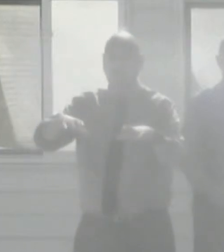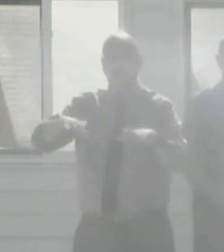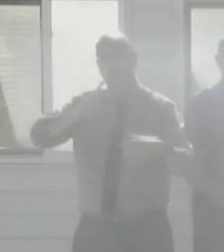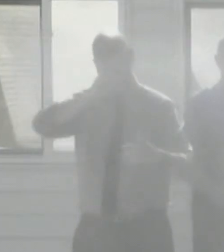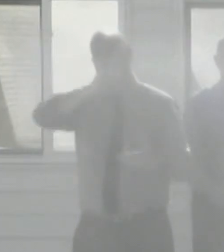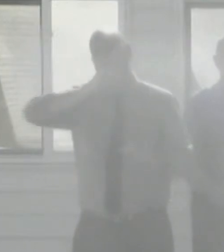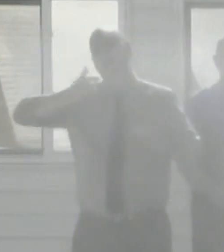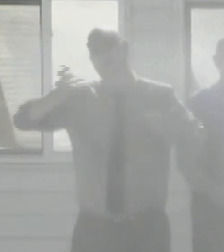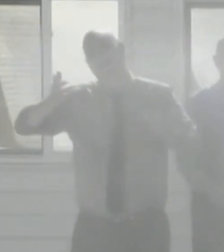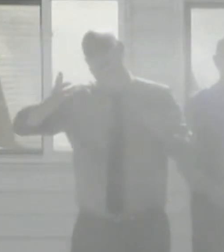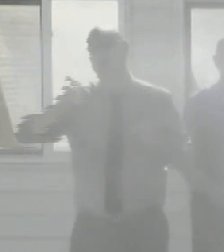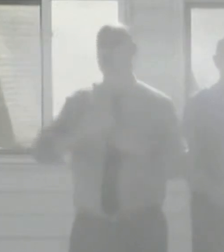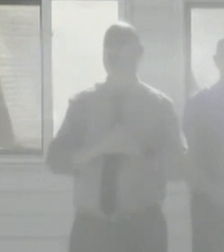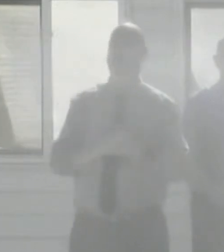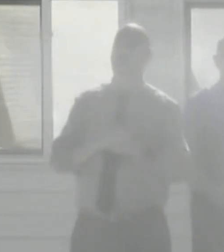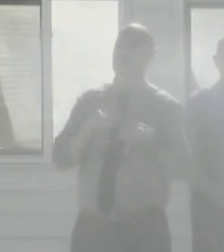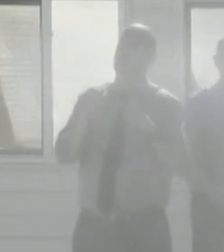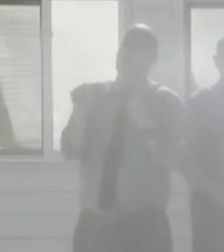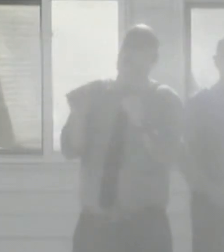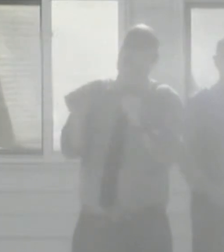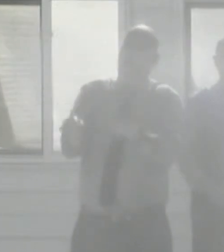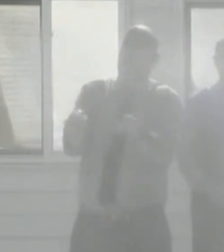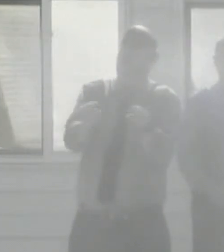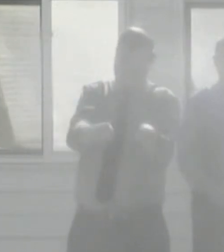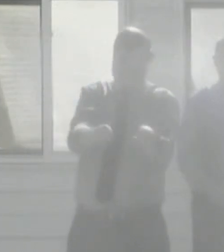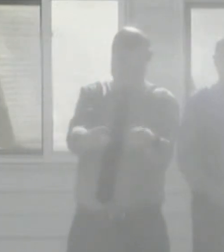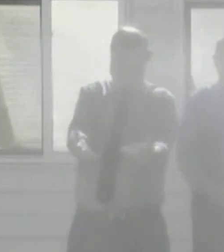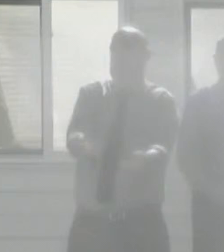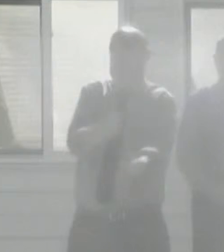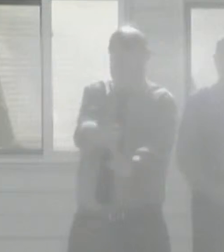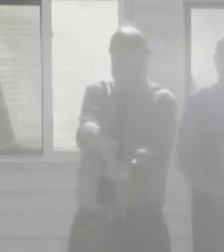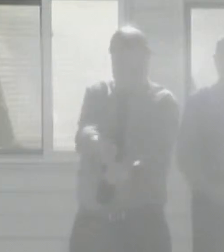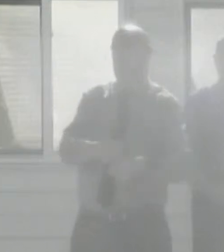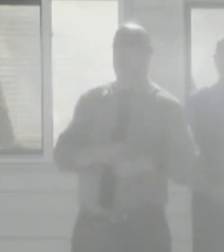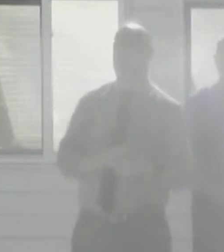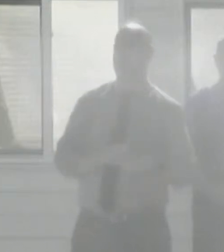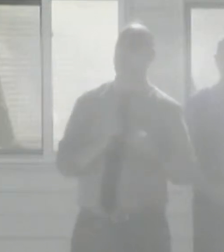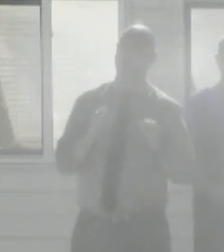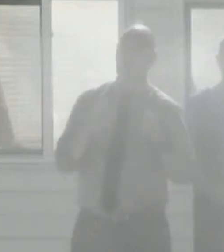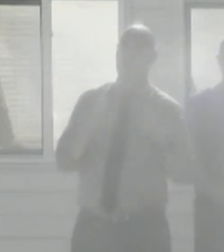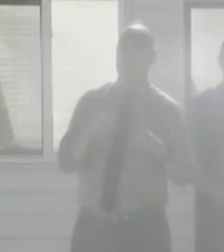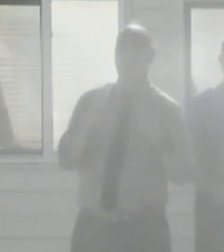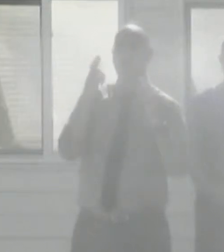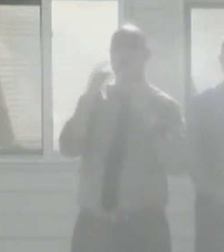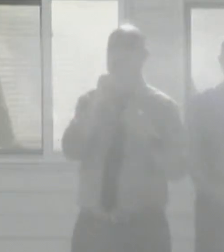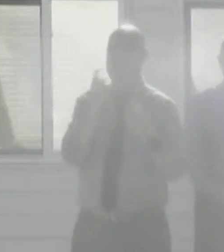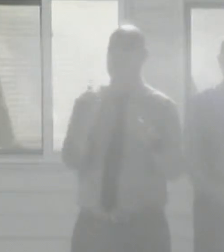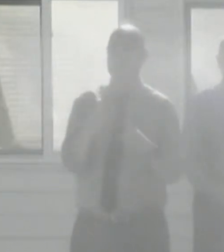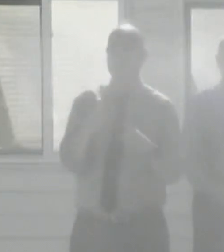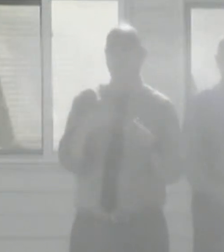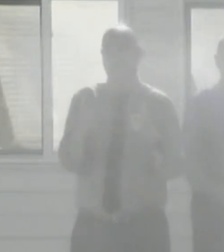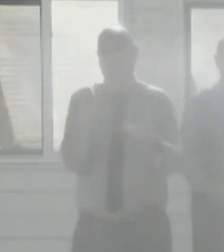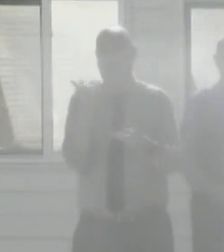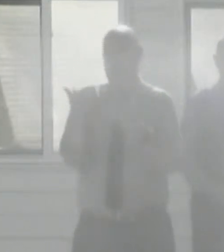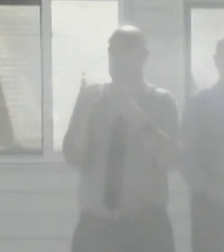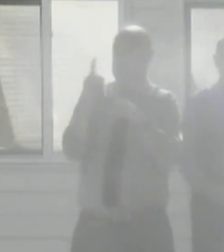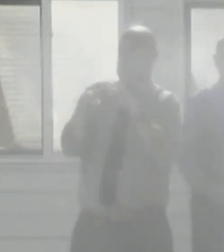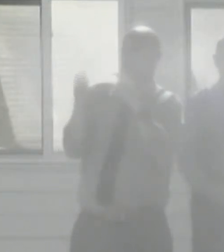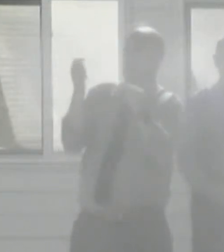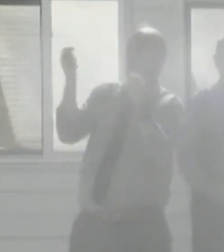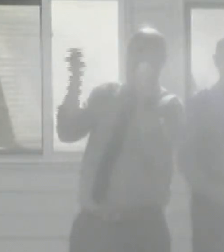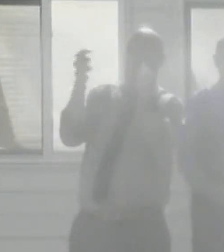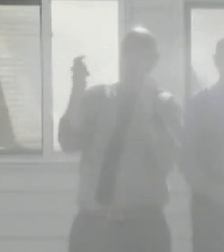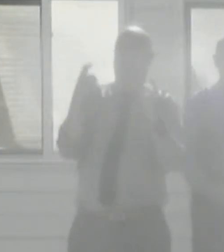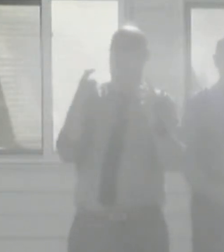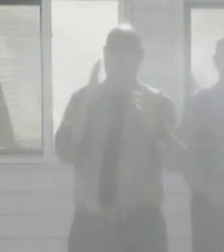just, that is a possibility of something that could happen. I hope it doesn't happen. I hope that this one wouldn't happen, because we